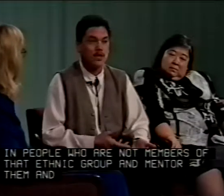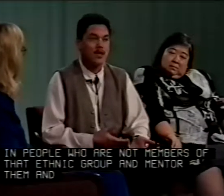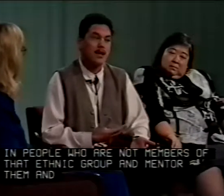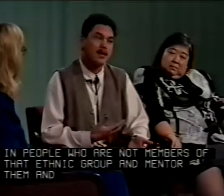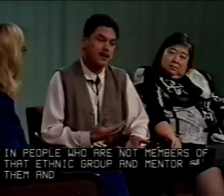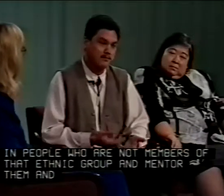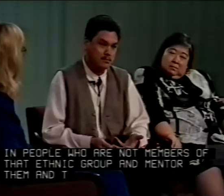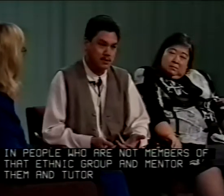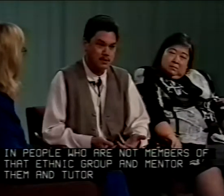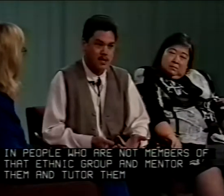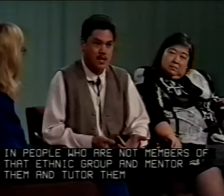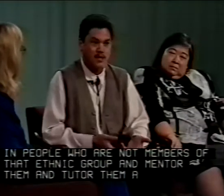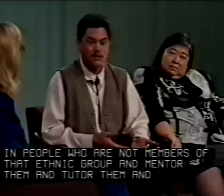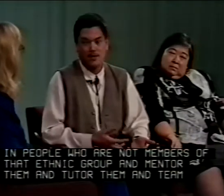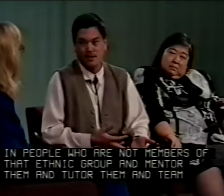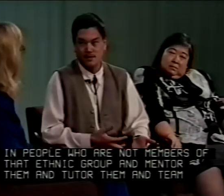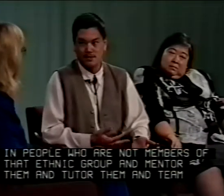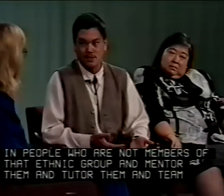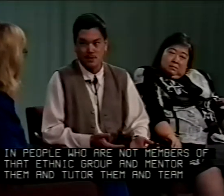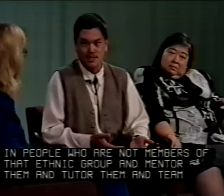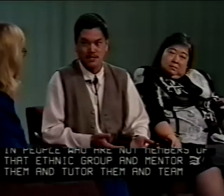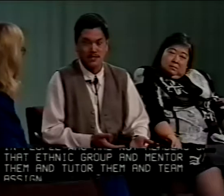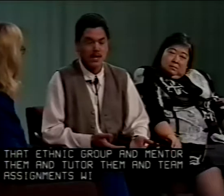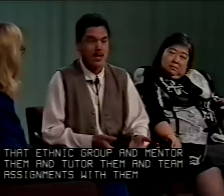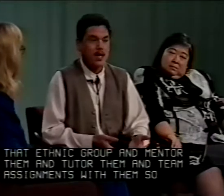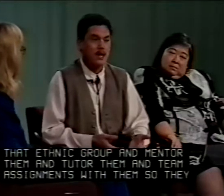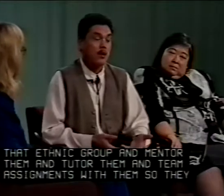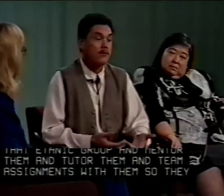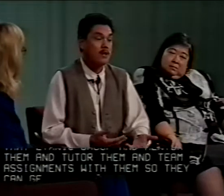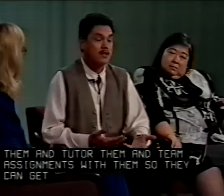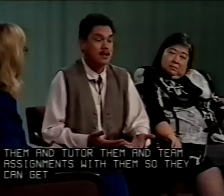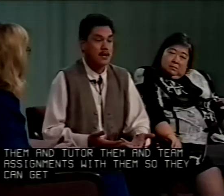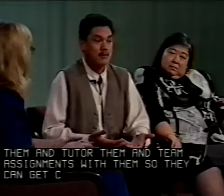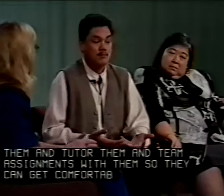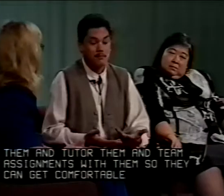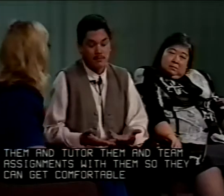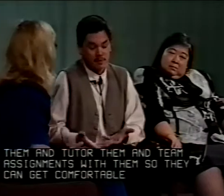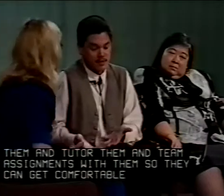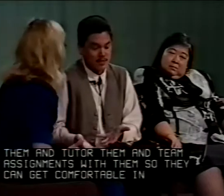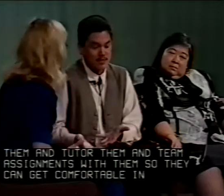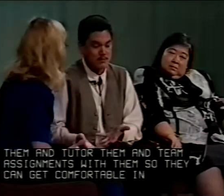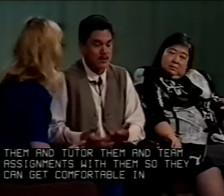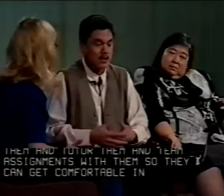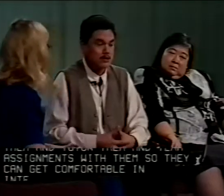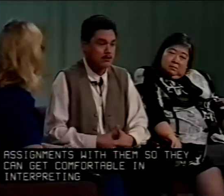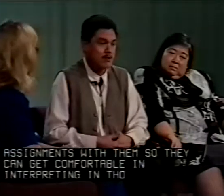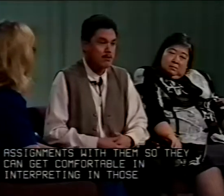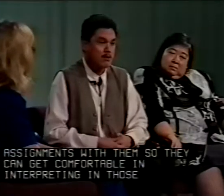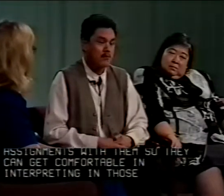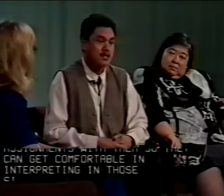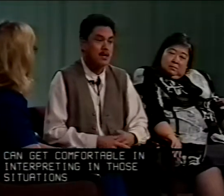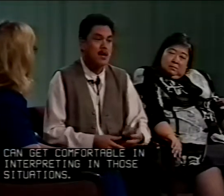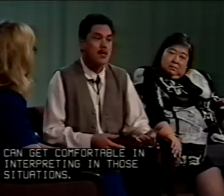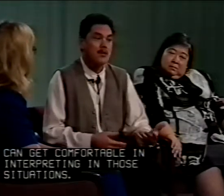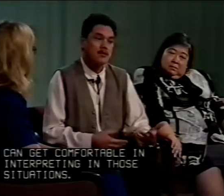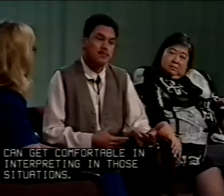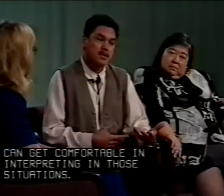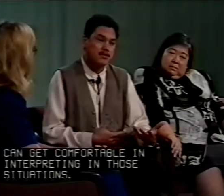can get comfortable interpreting those situations. And hopefully, like this multicultural grant program is, they're being